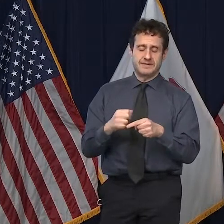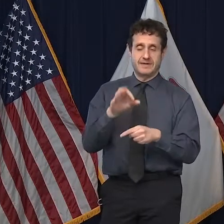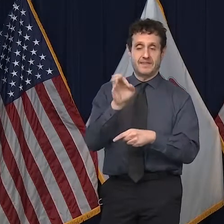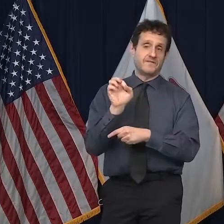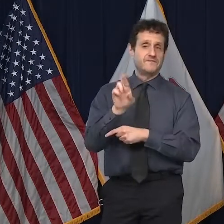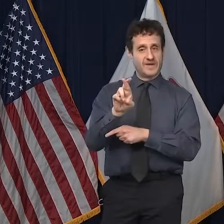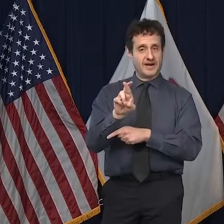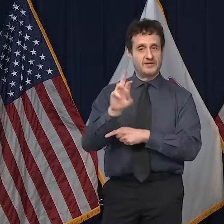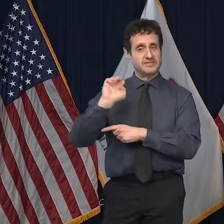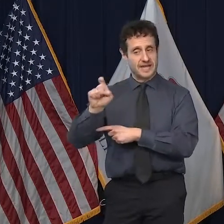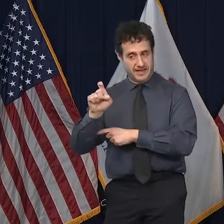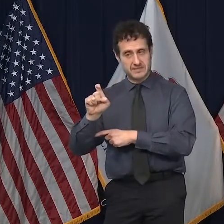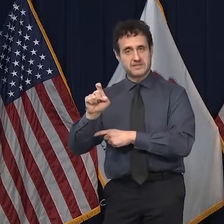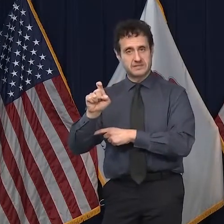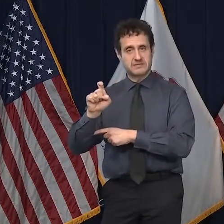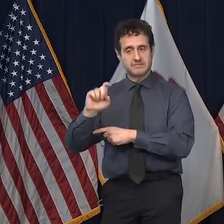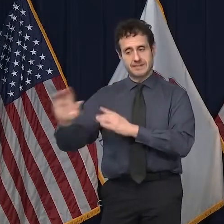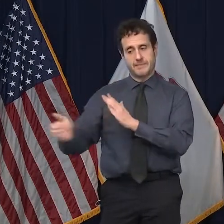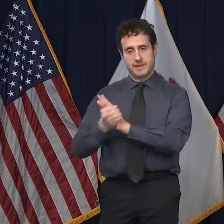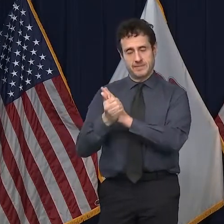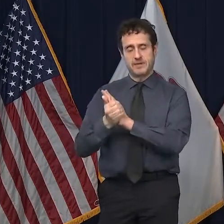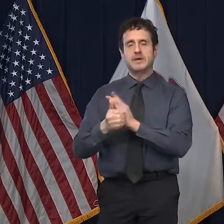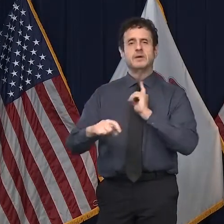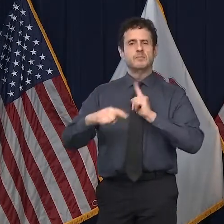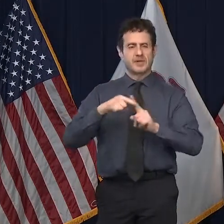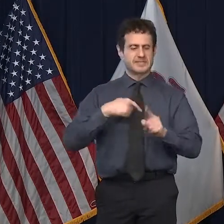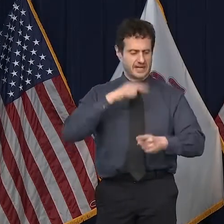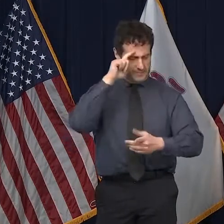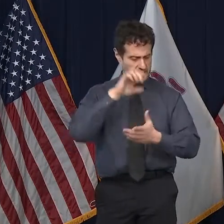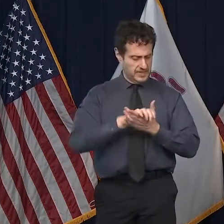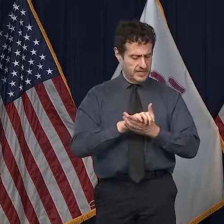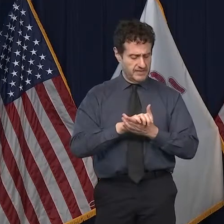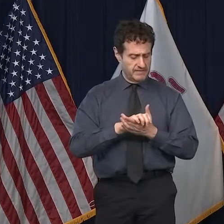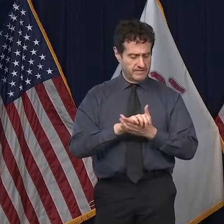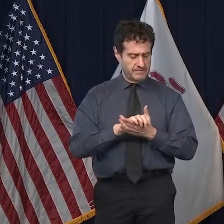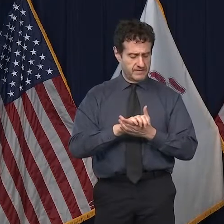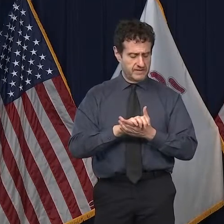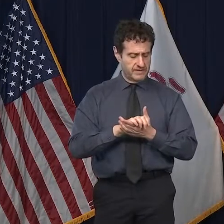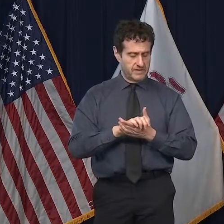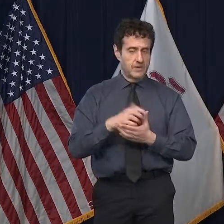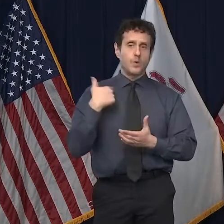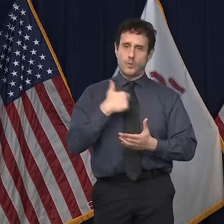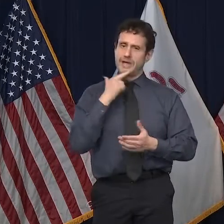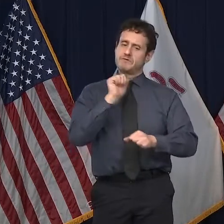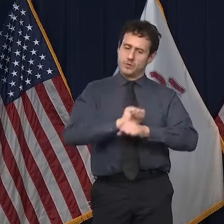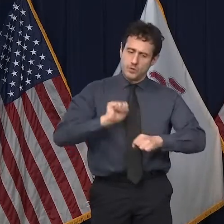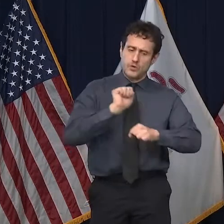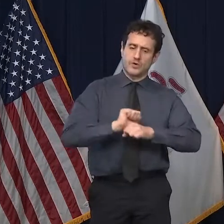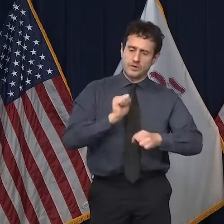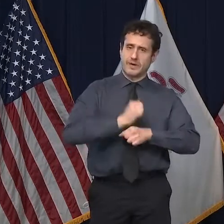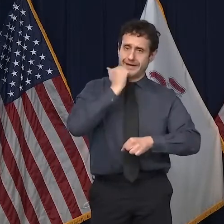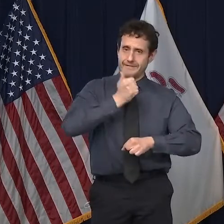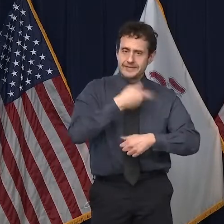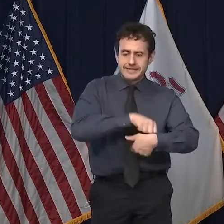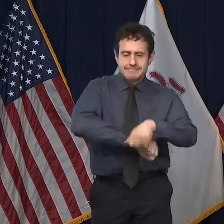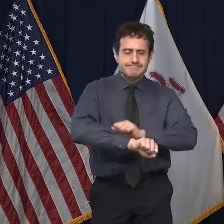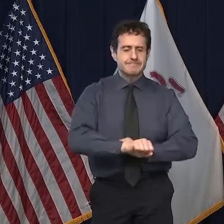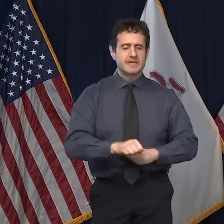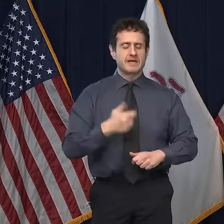fair tax, and it's also why I believe that that we're going to work at this every day. I've